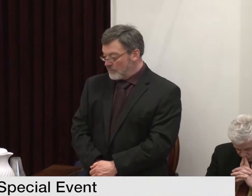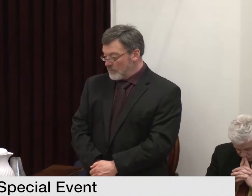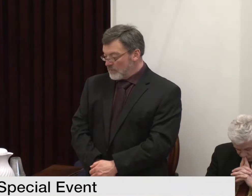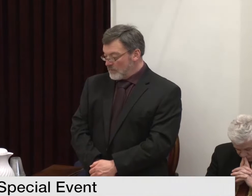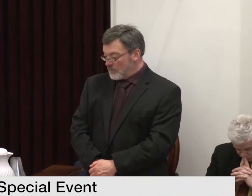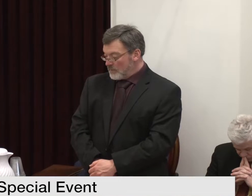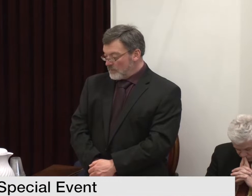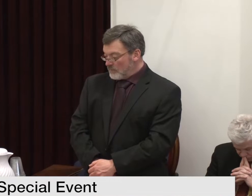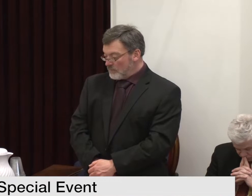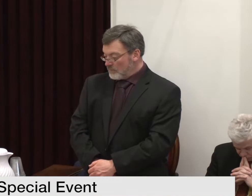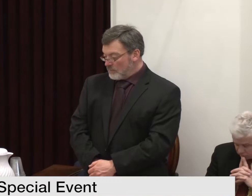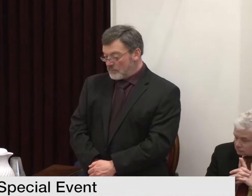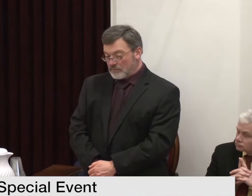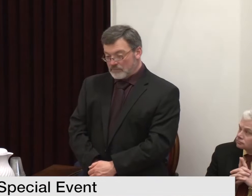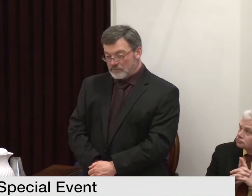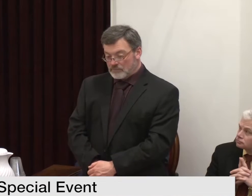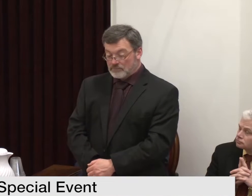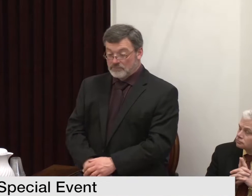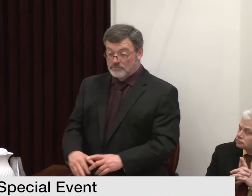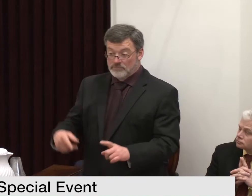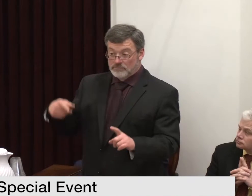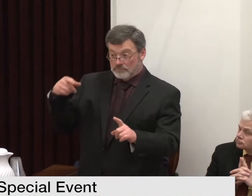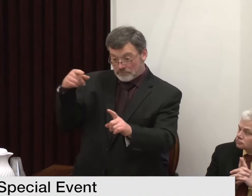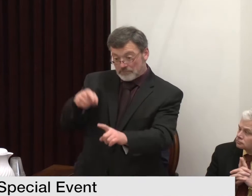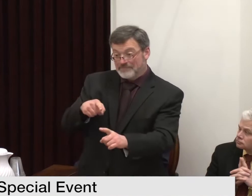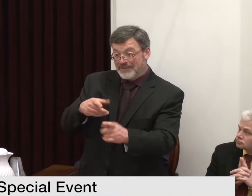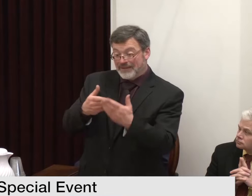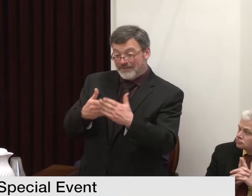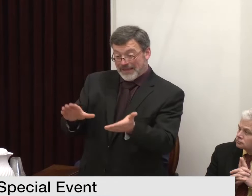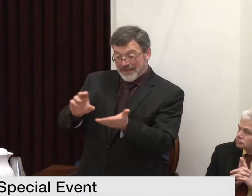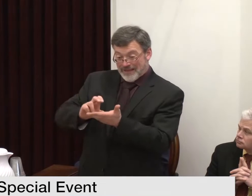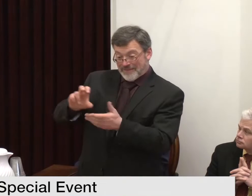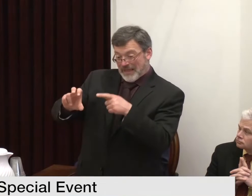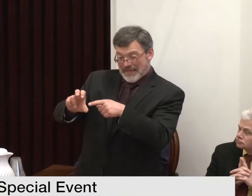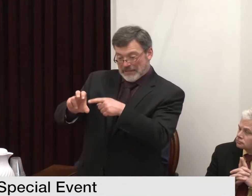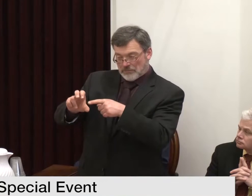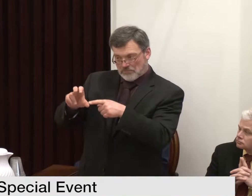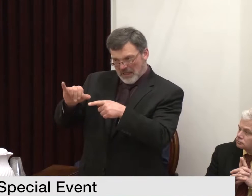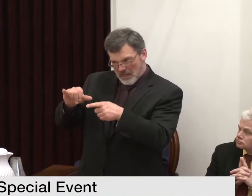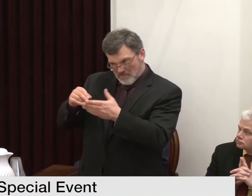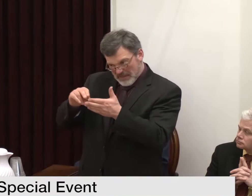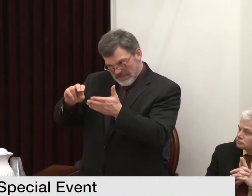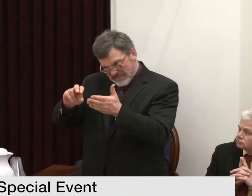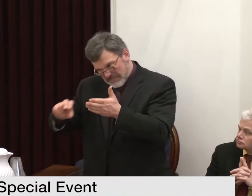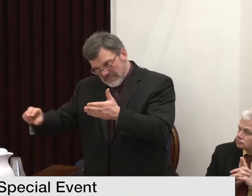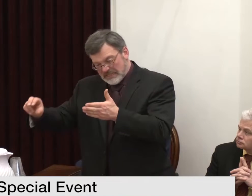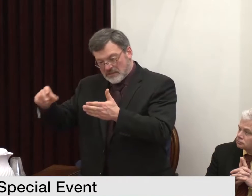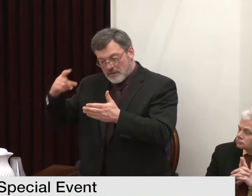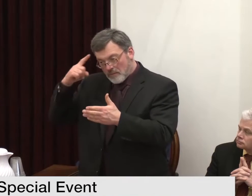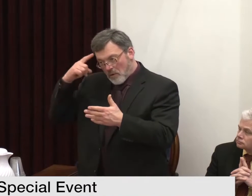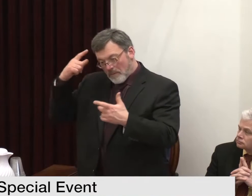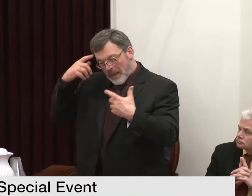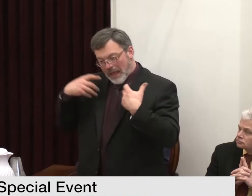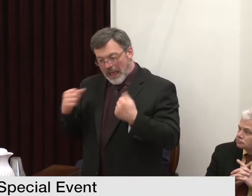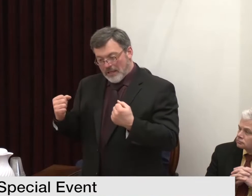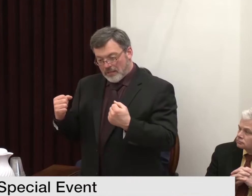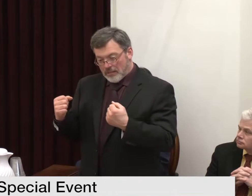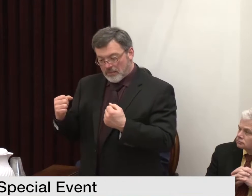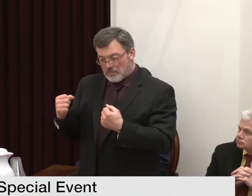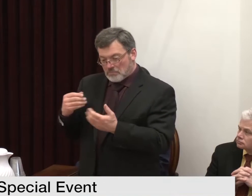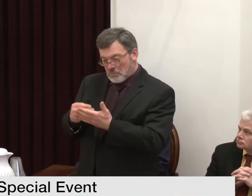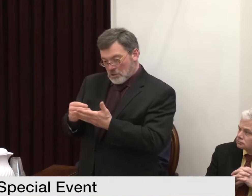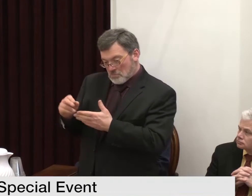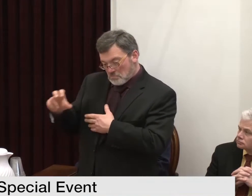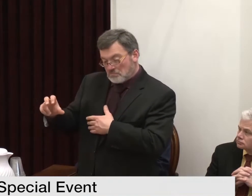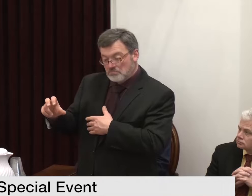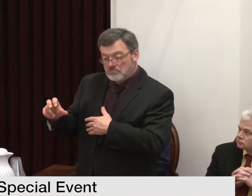In the general fund, we're increasing investment in mental health with $1 million in one time to follow through on opening a